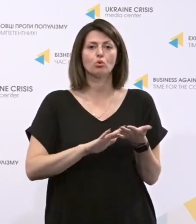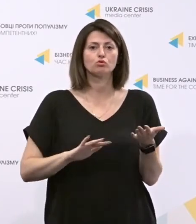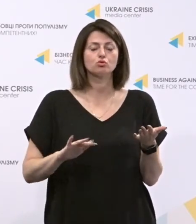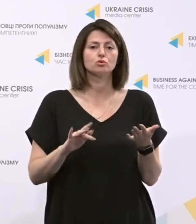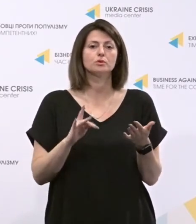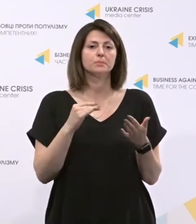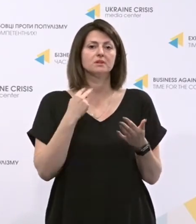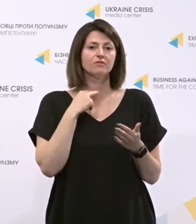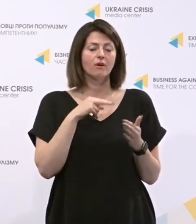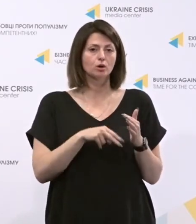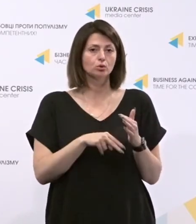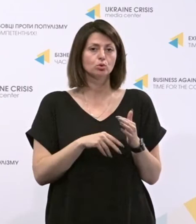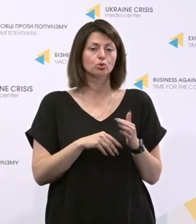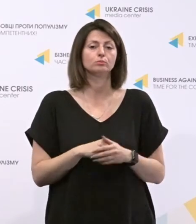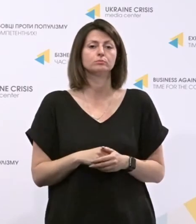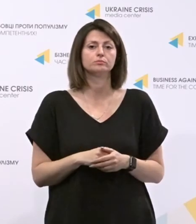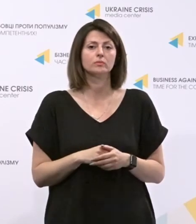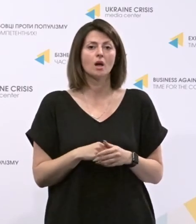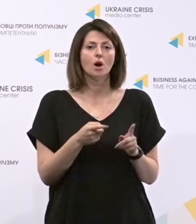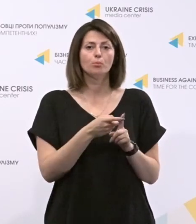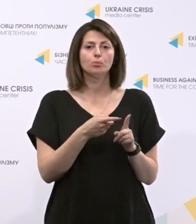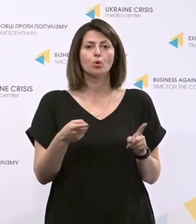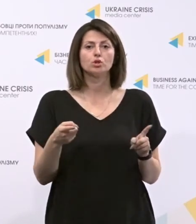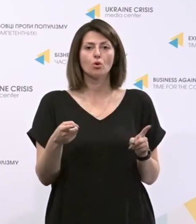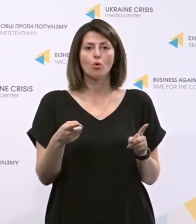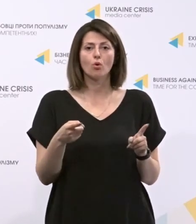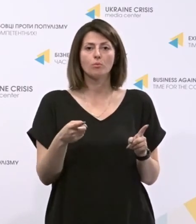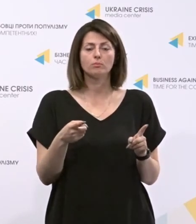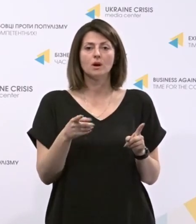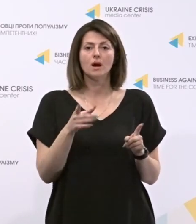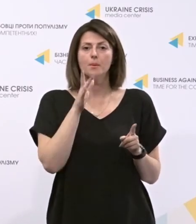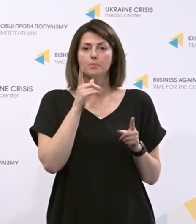Freedom of expression and of the media face infringements.